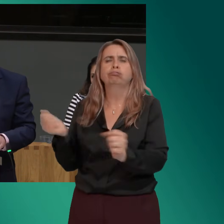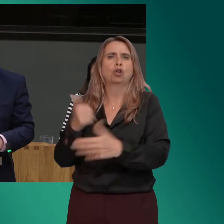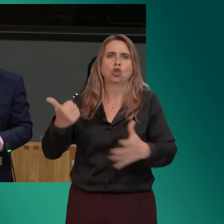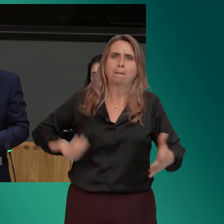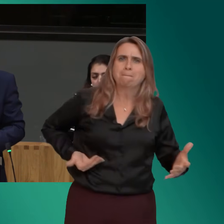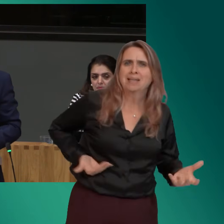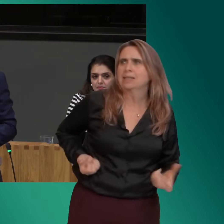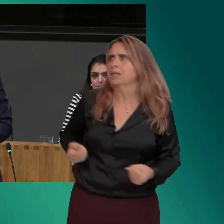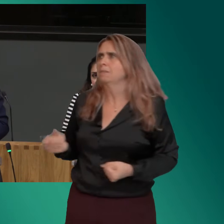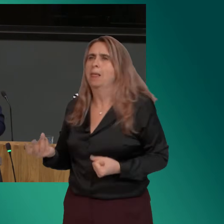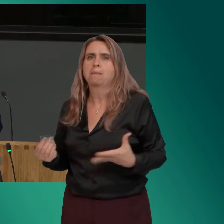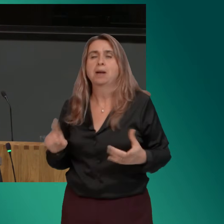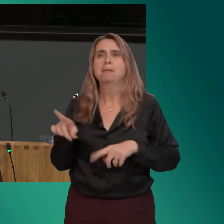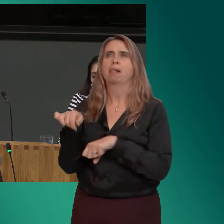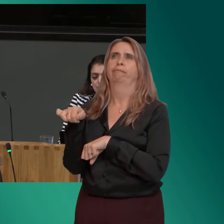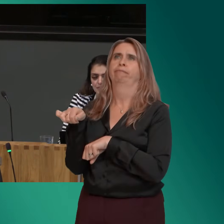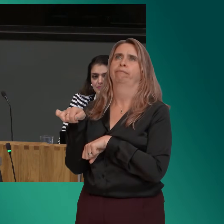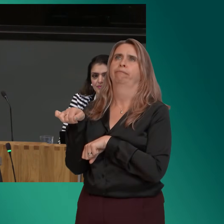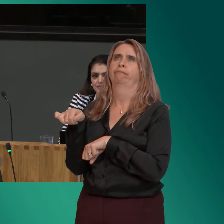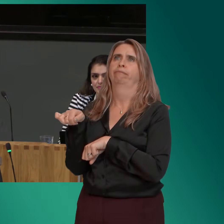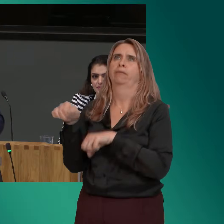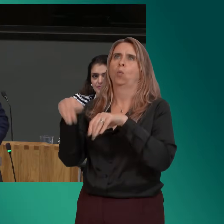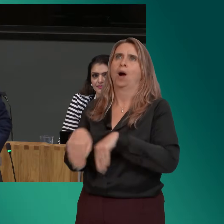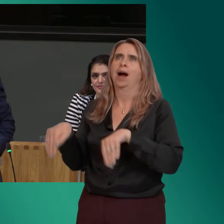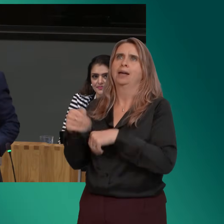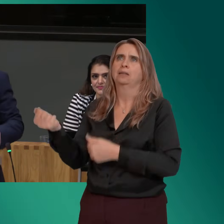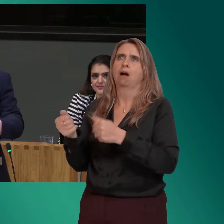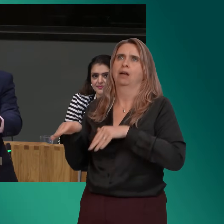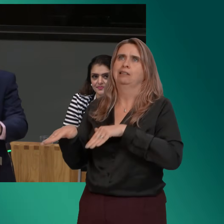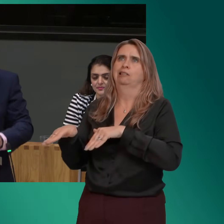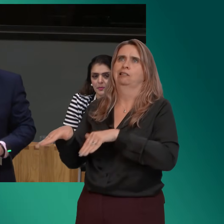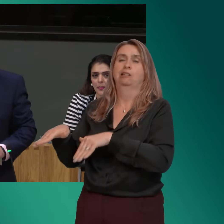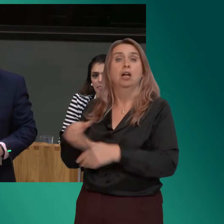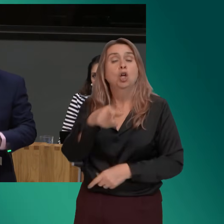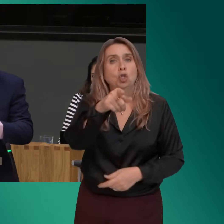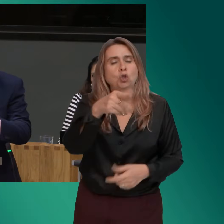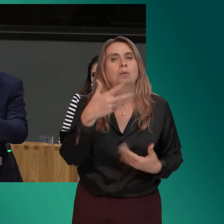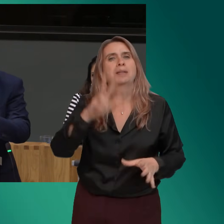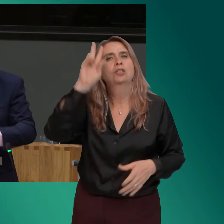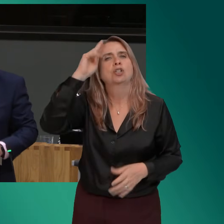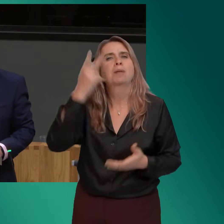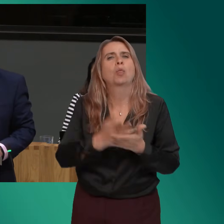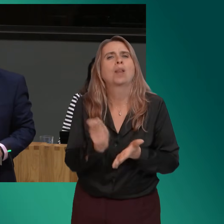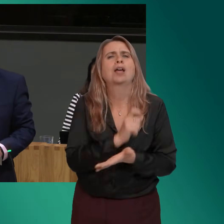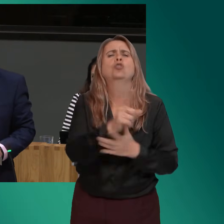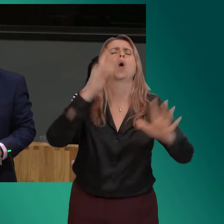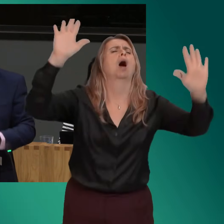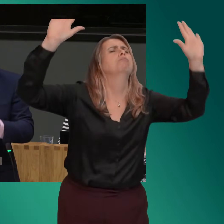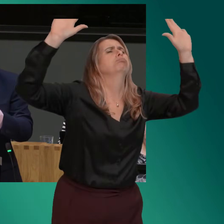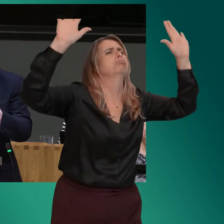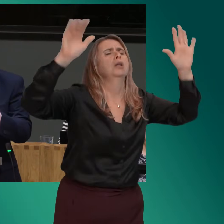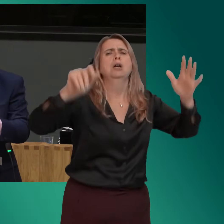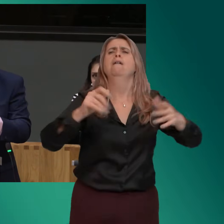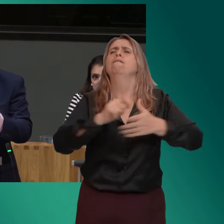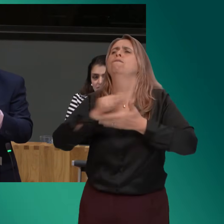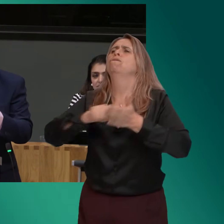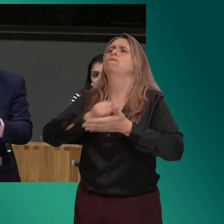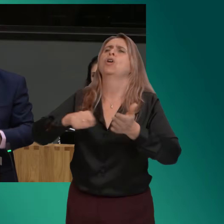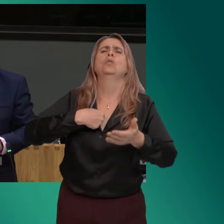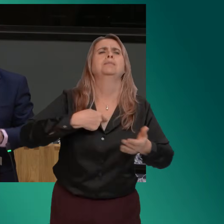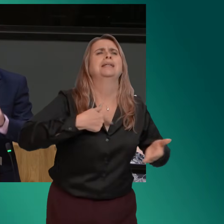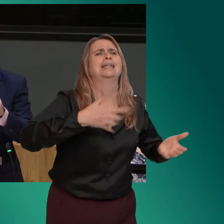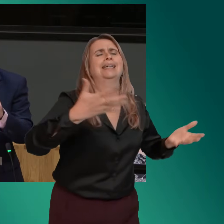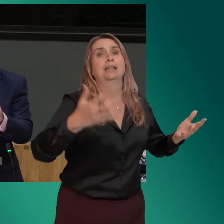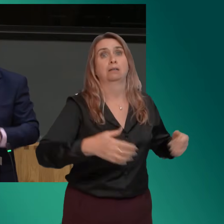single day trapped in traffic jams. During the election, you changed your tune. You promised to resolve the issue. The public want action,